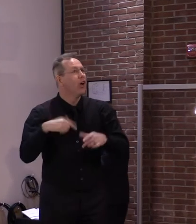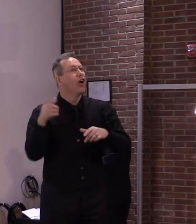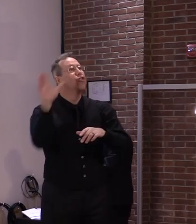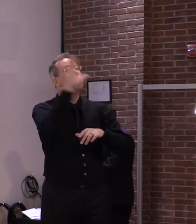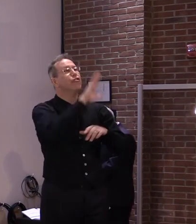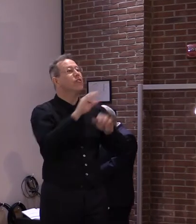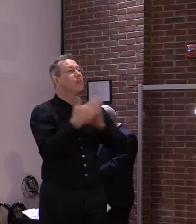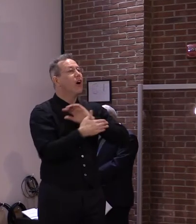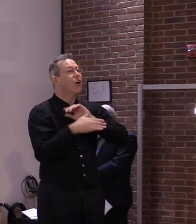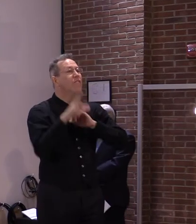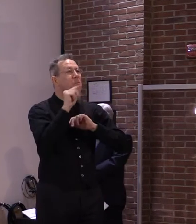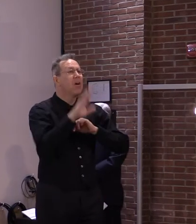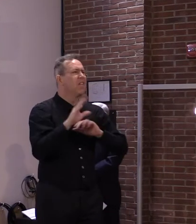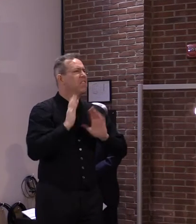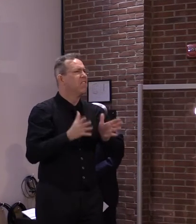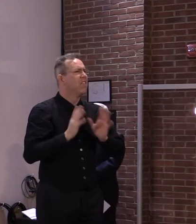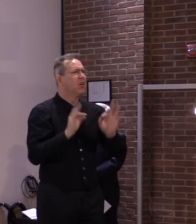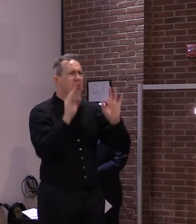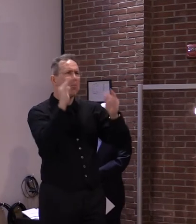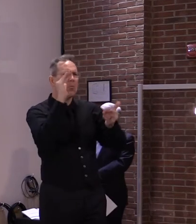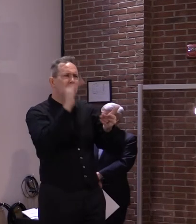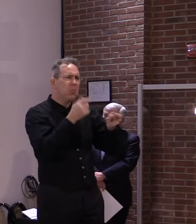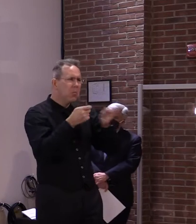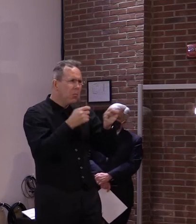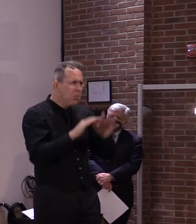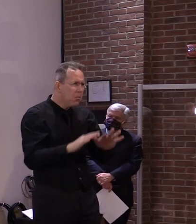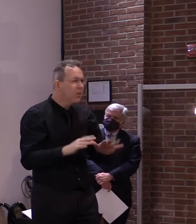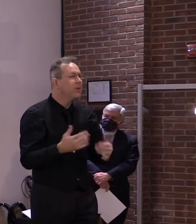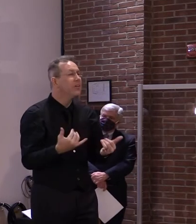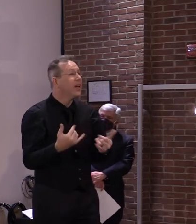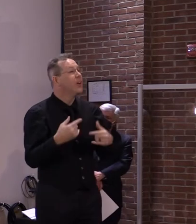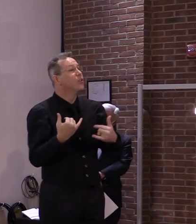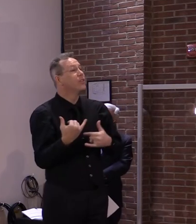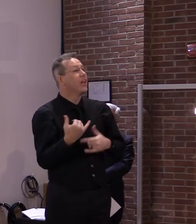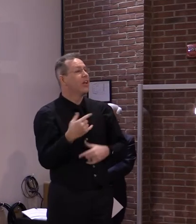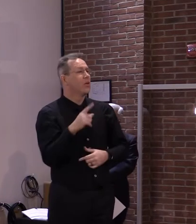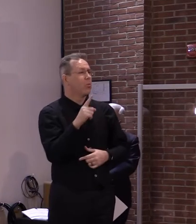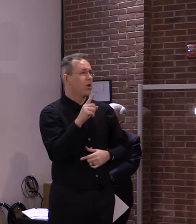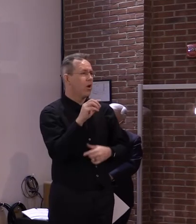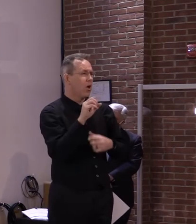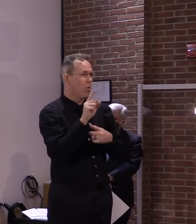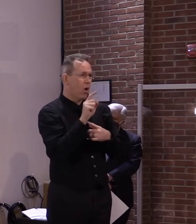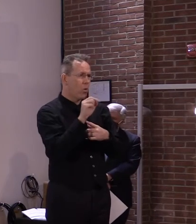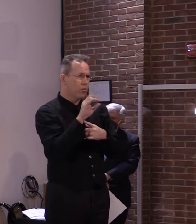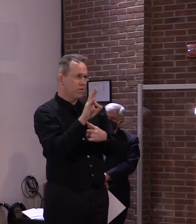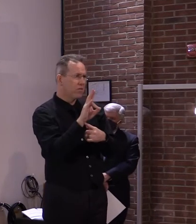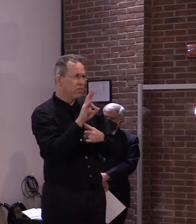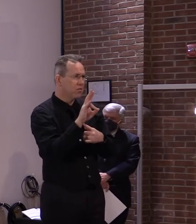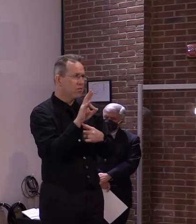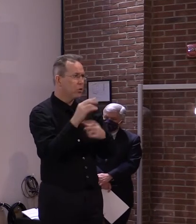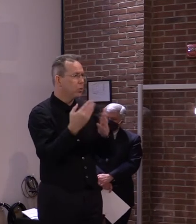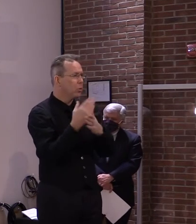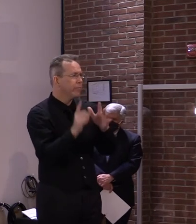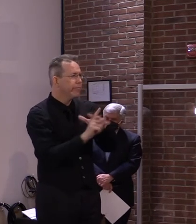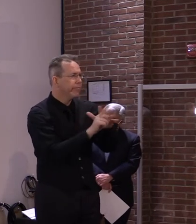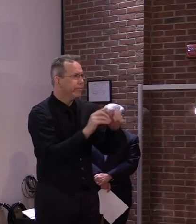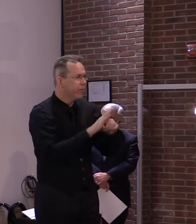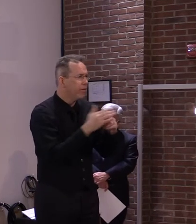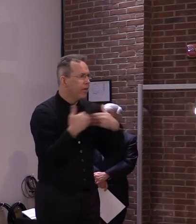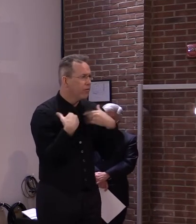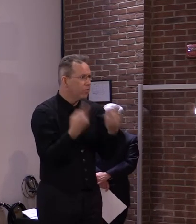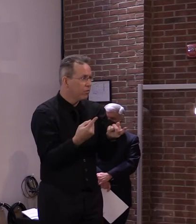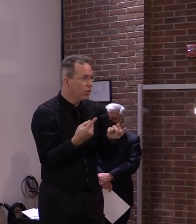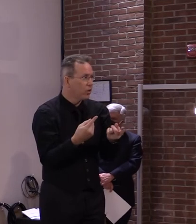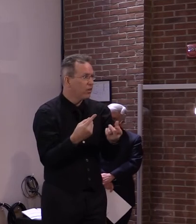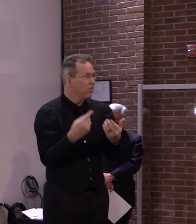107 cases were reporting today a little under a quarter of them were from bennington county so